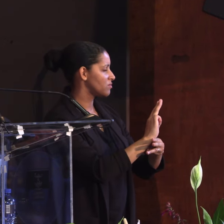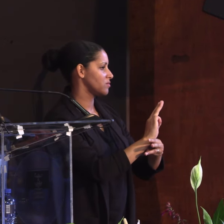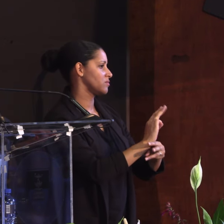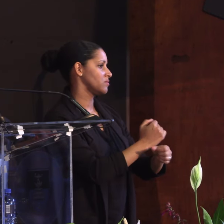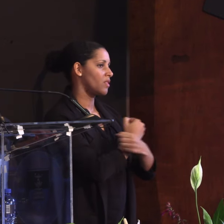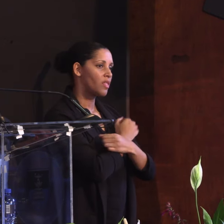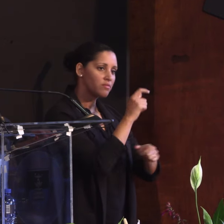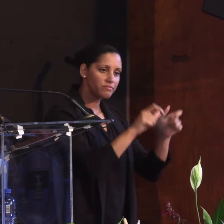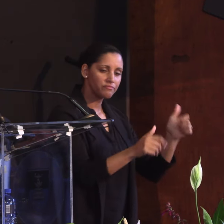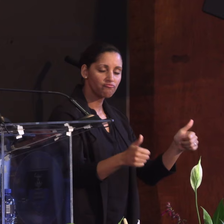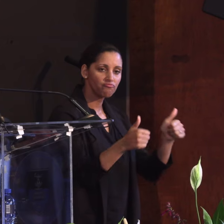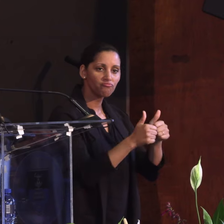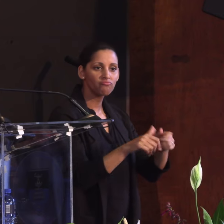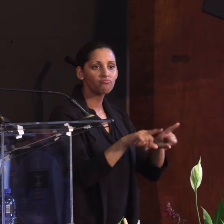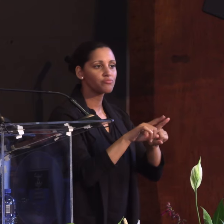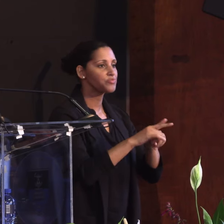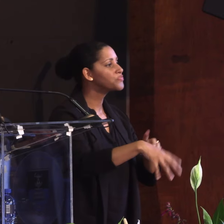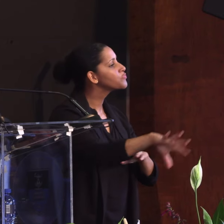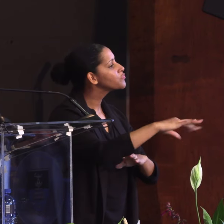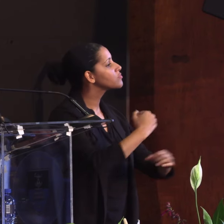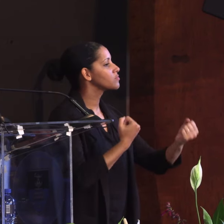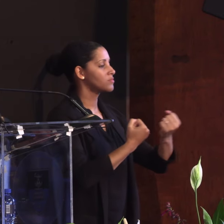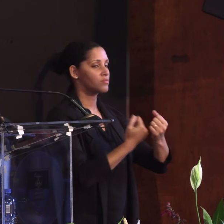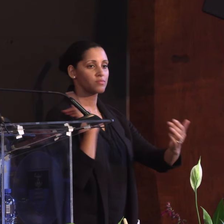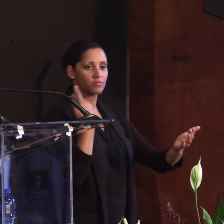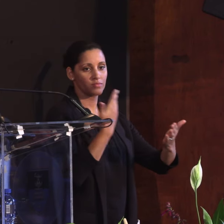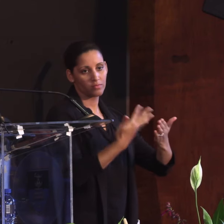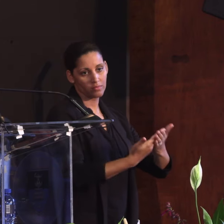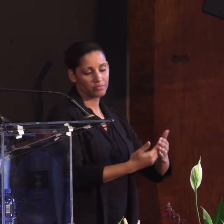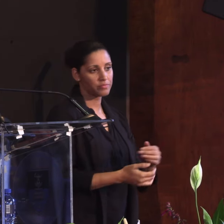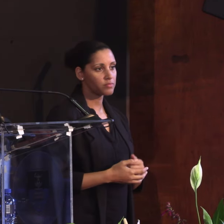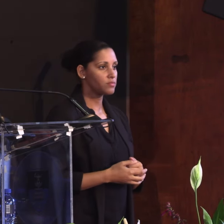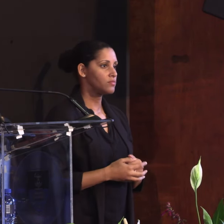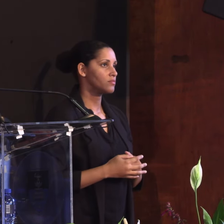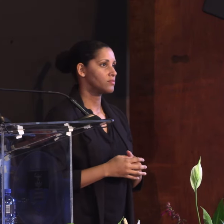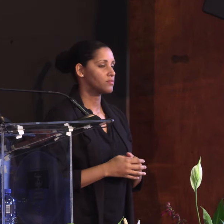loved ones, and everyone that supported you through this journey.